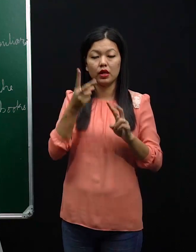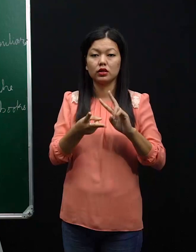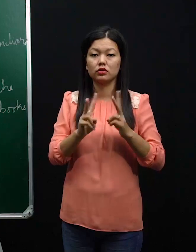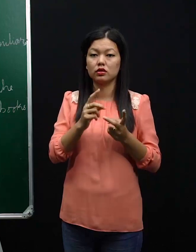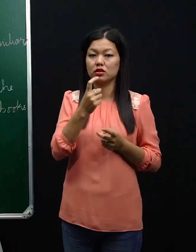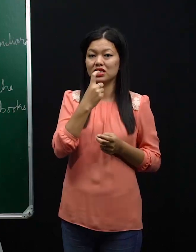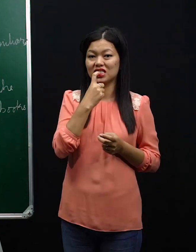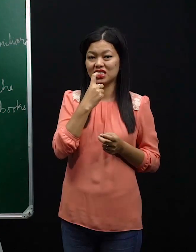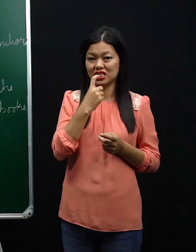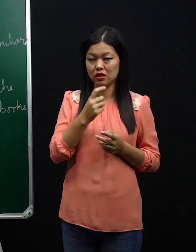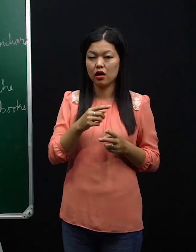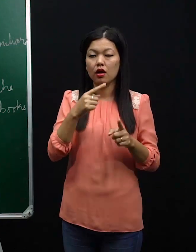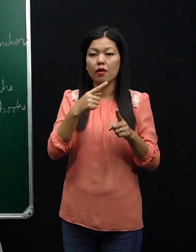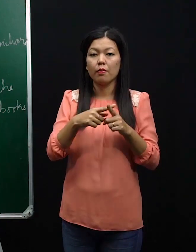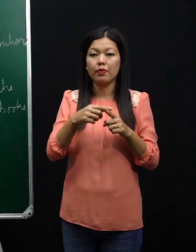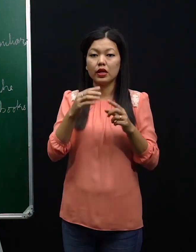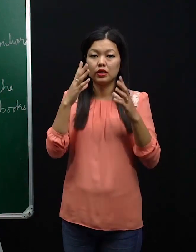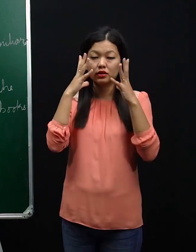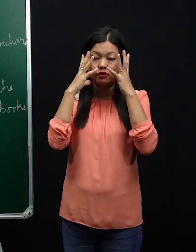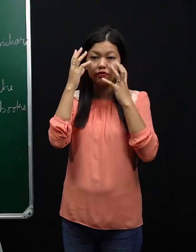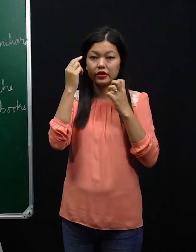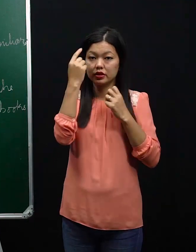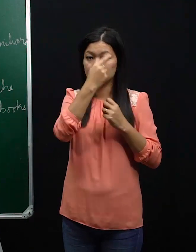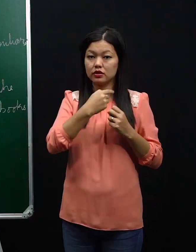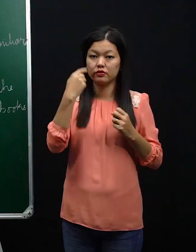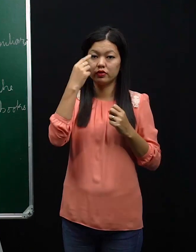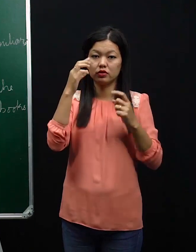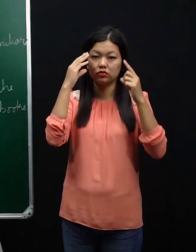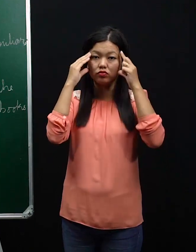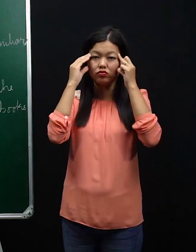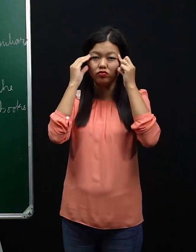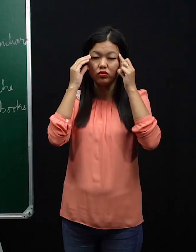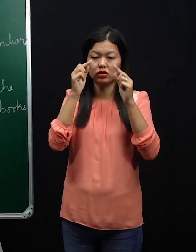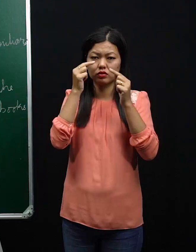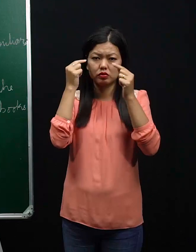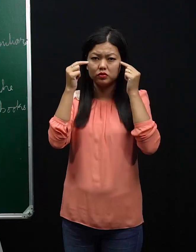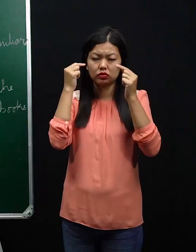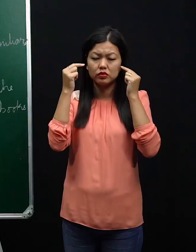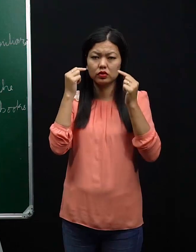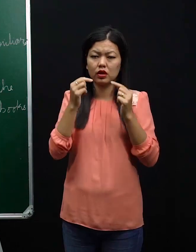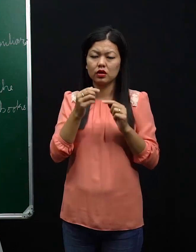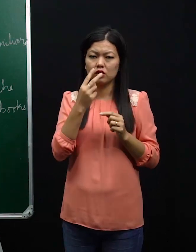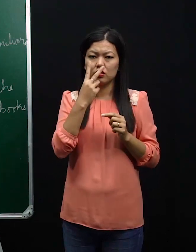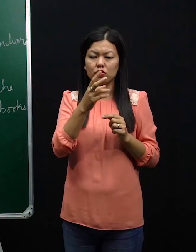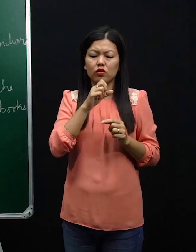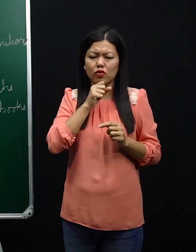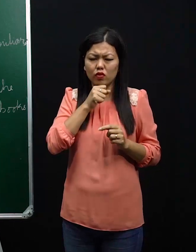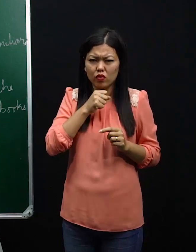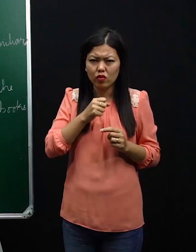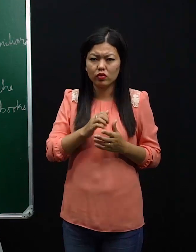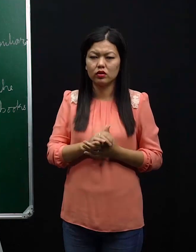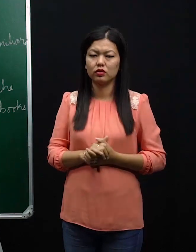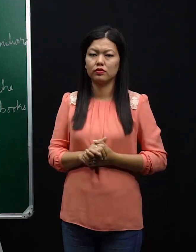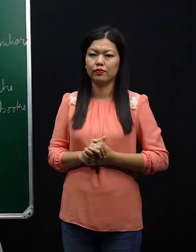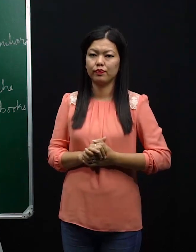were wrinkled. There were a lot of wrinkles on his face and it looked like furrows. You know what is a furrow, right? The lines